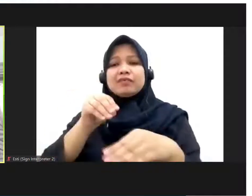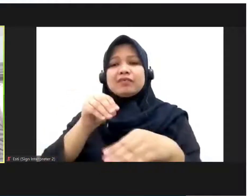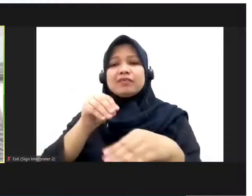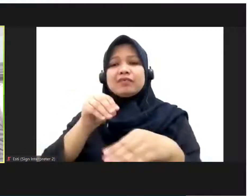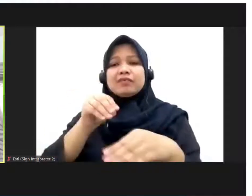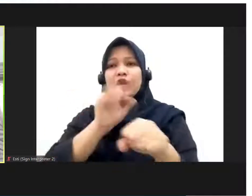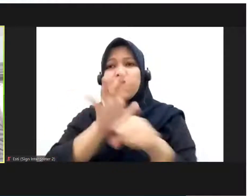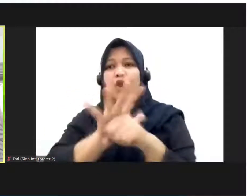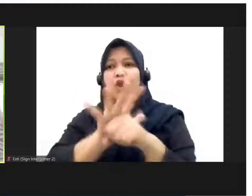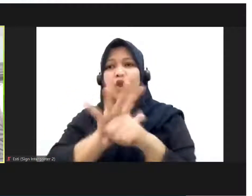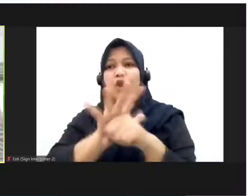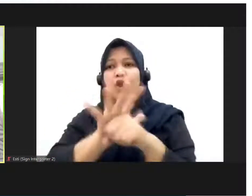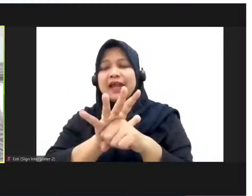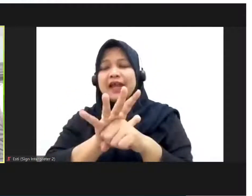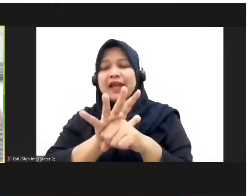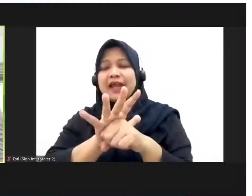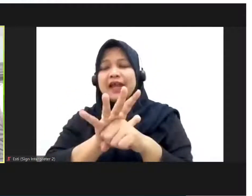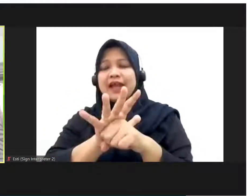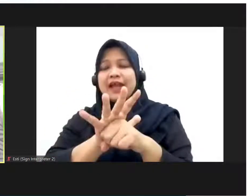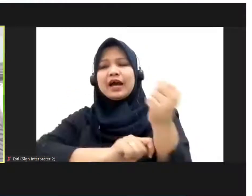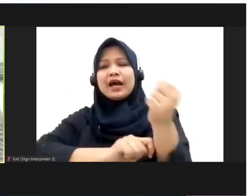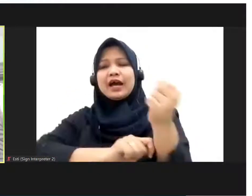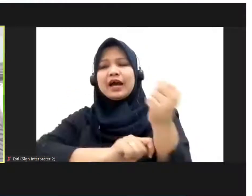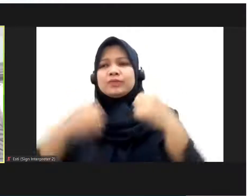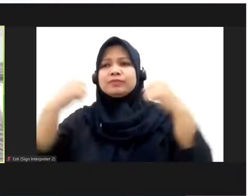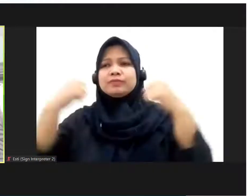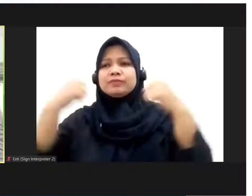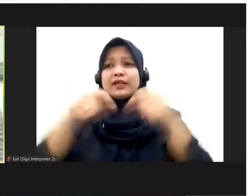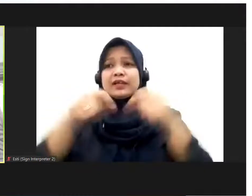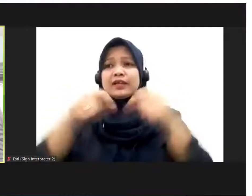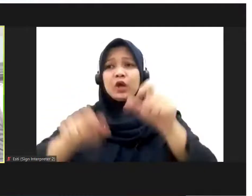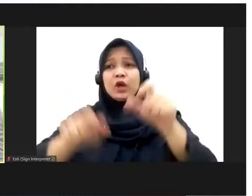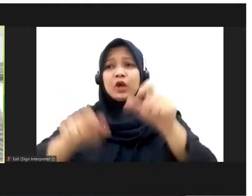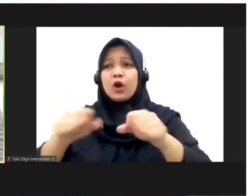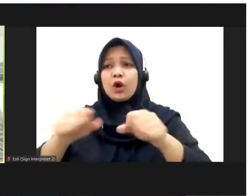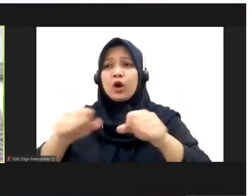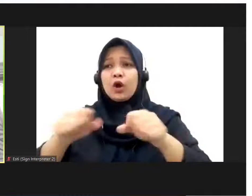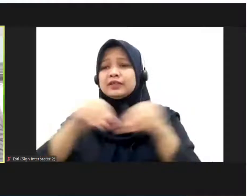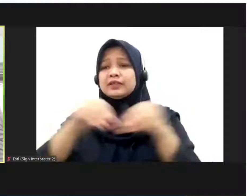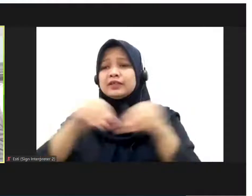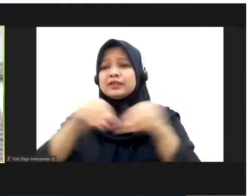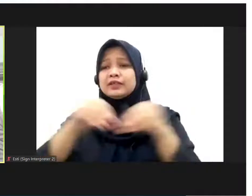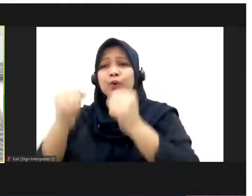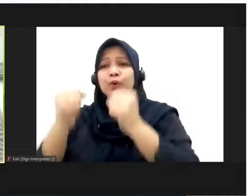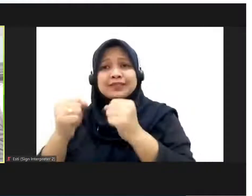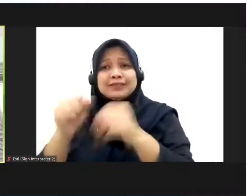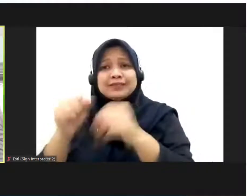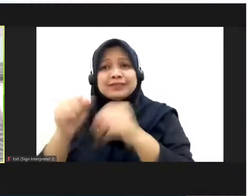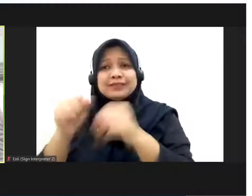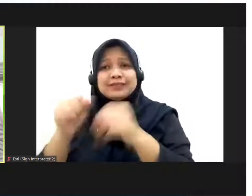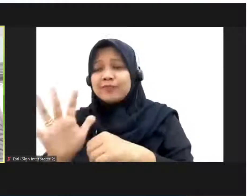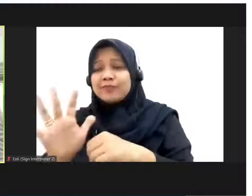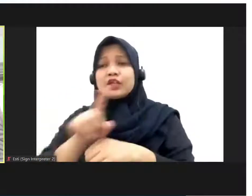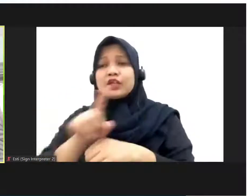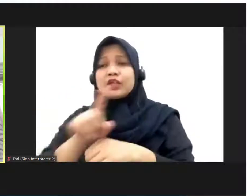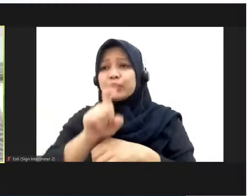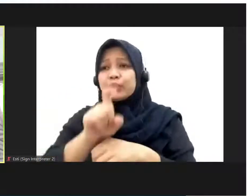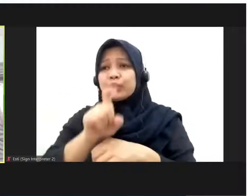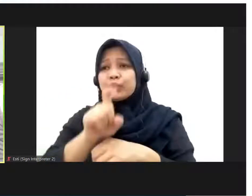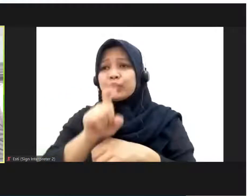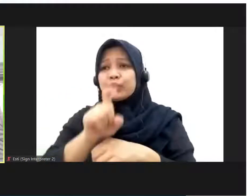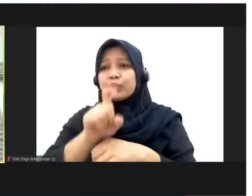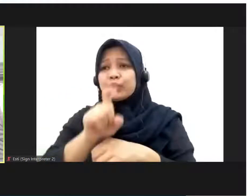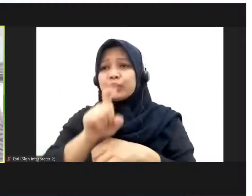responding to the health needs of Rohingya refugees is not enough. We need to have a gradual expansion